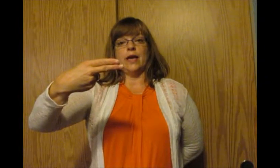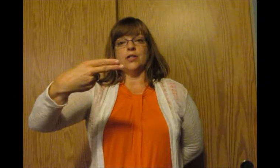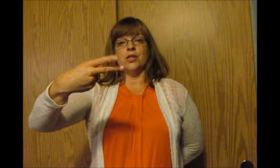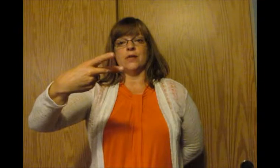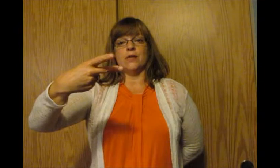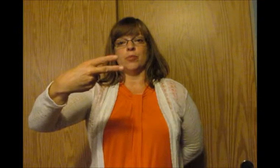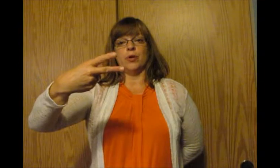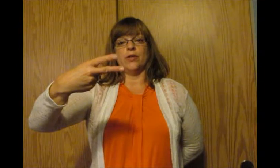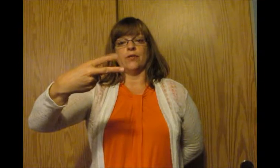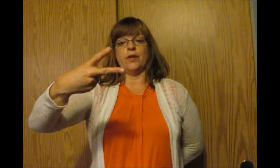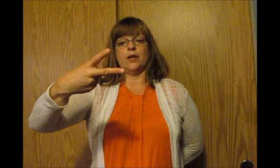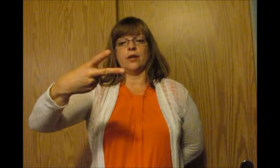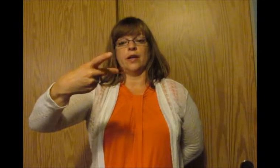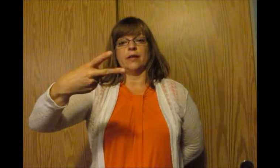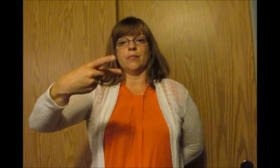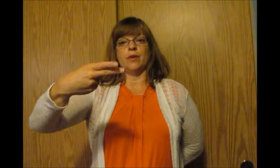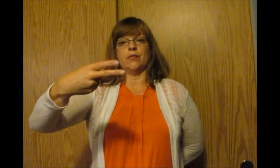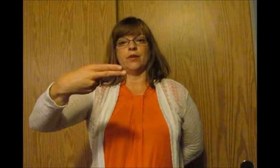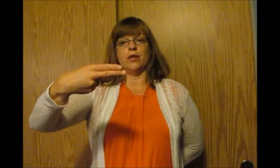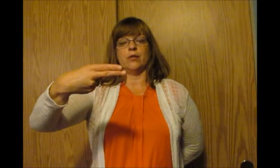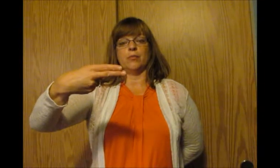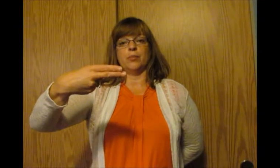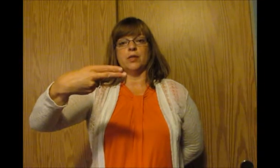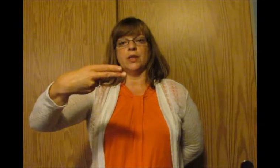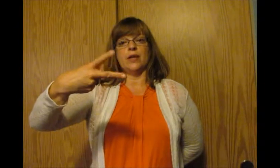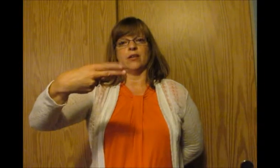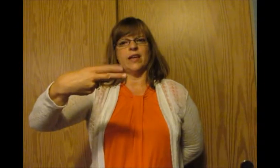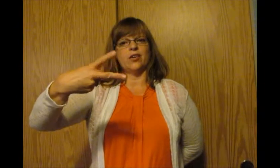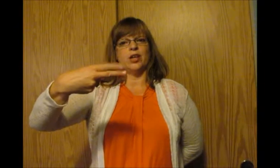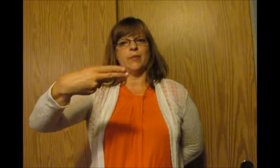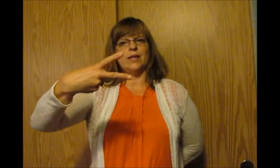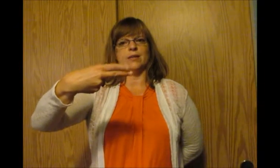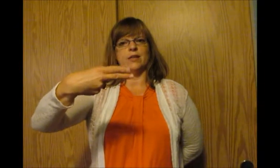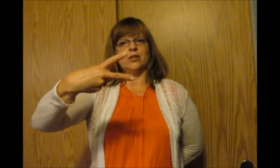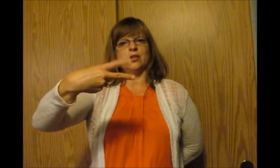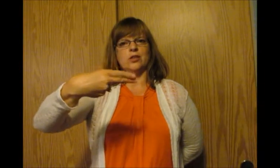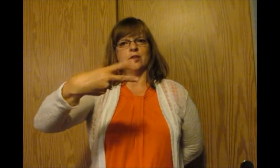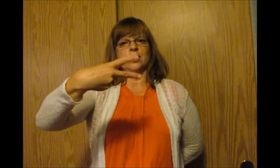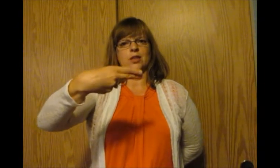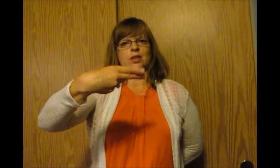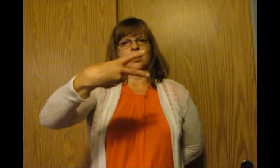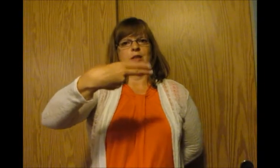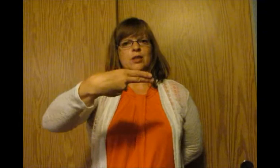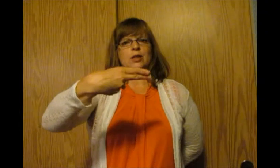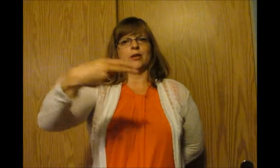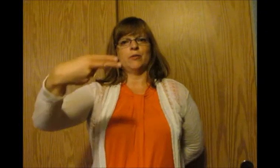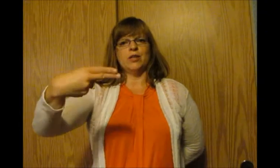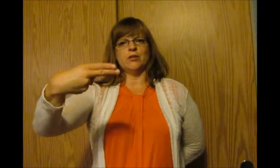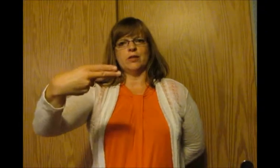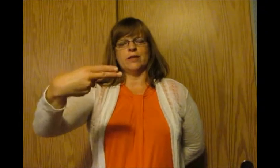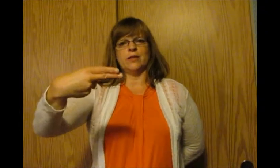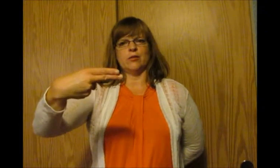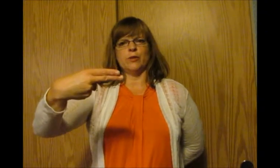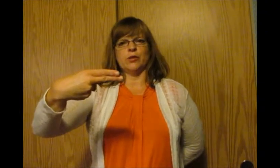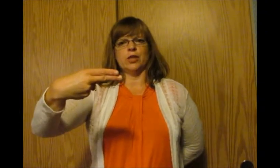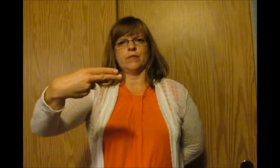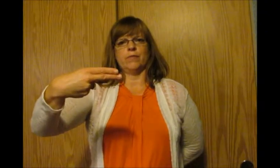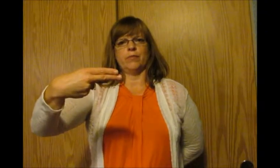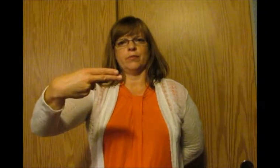H is the pointer finger and the middle finger put together, like you're going to make scissors, only we don't do the scissor motion. They're